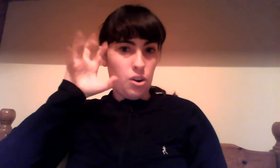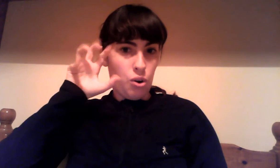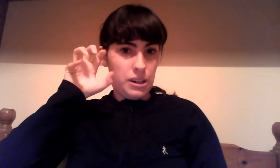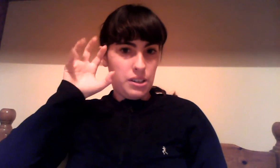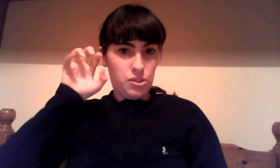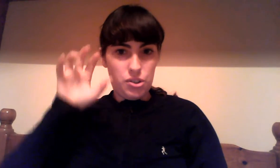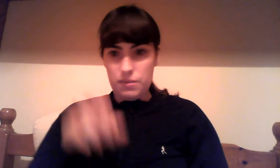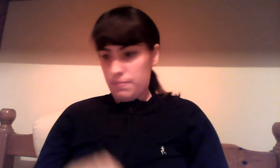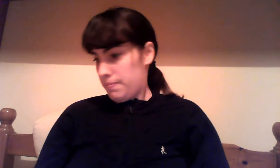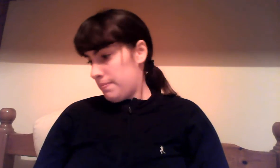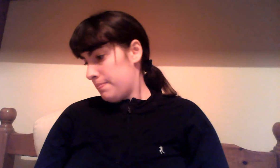Orange.